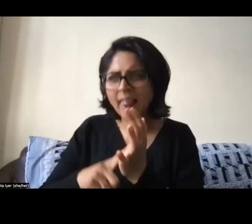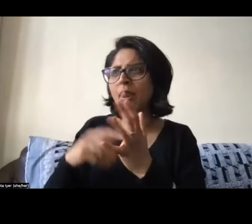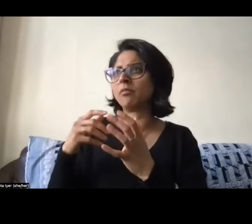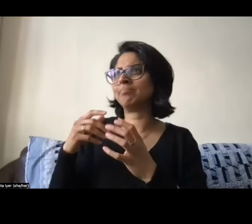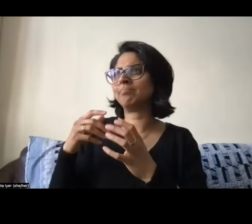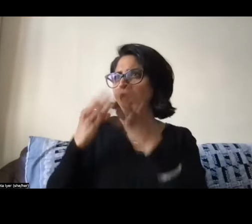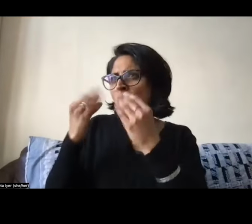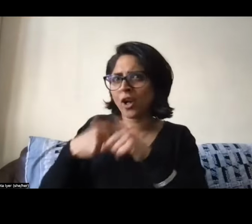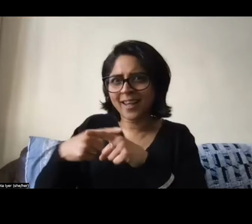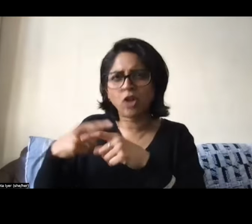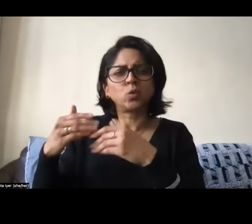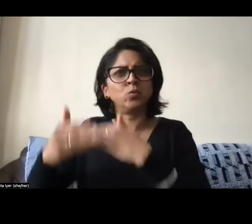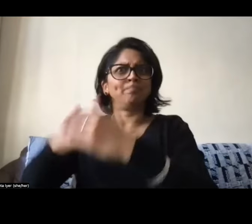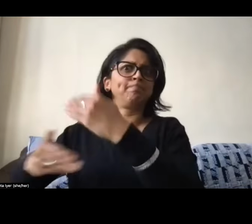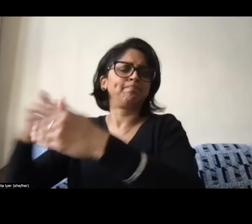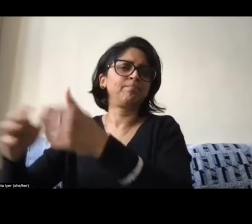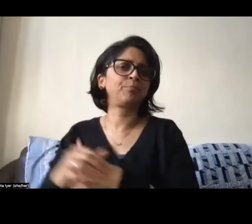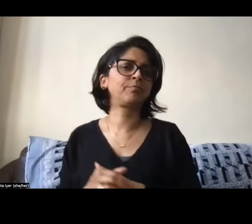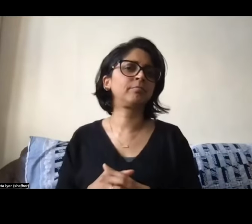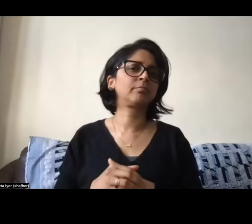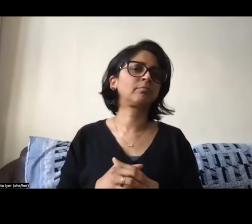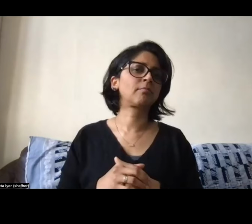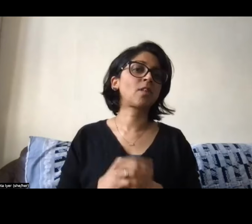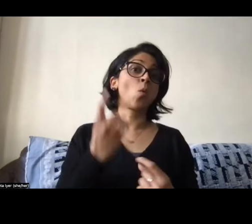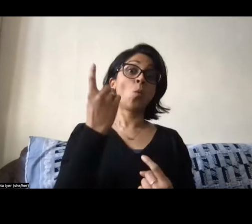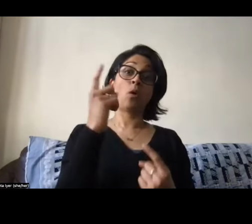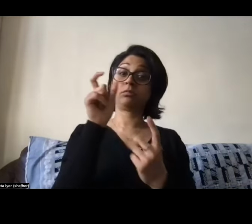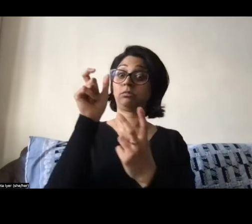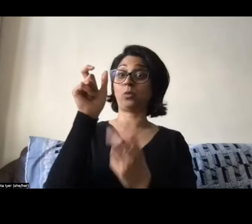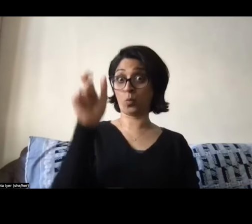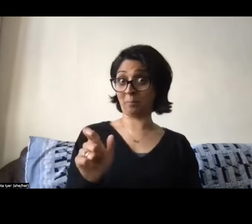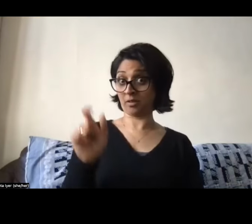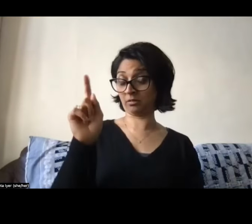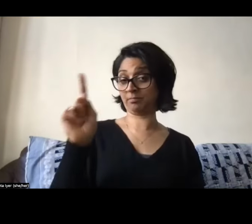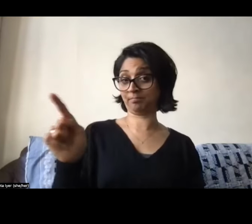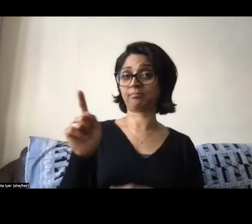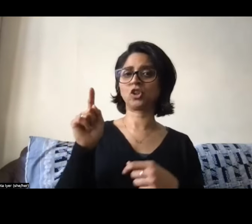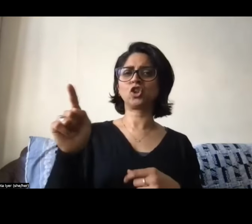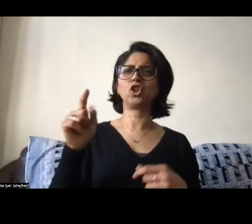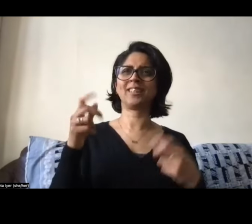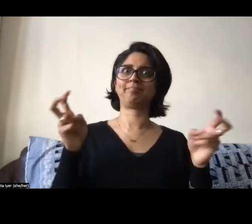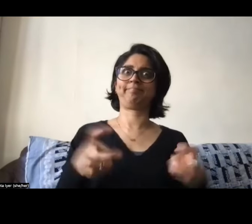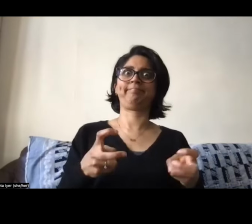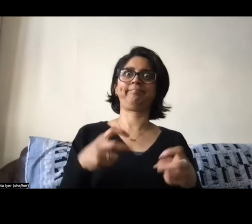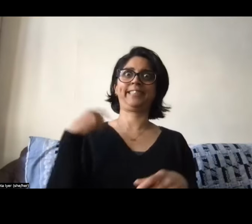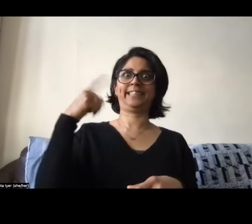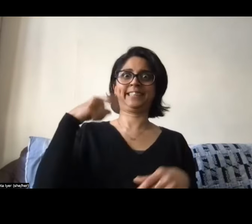productive because they spent the time learning BSL, learning English so that they could progress. One